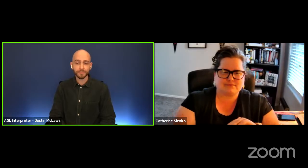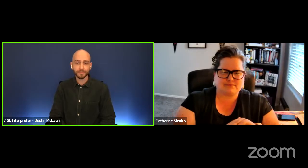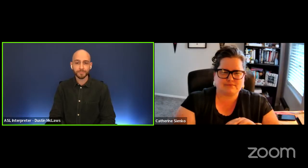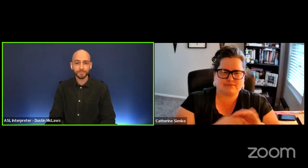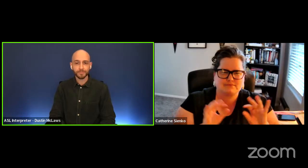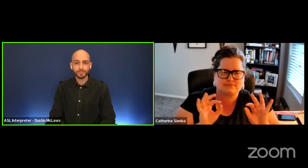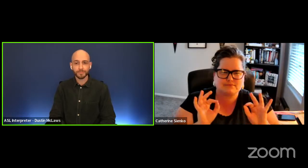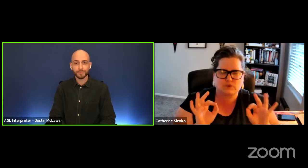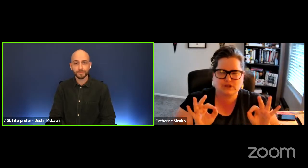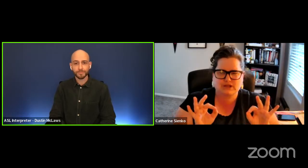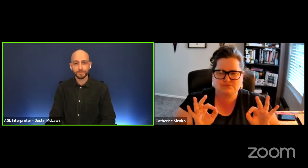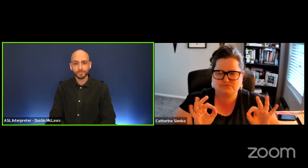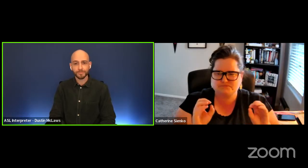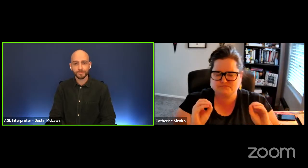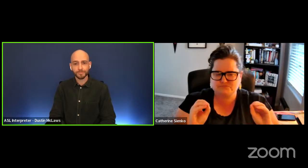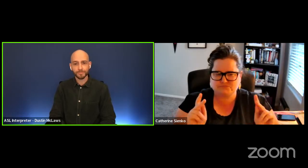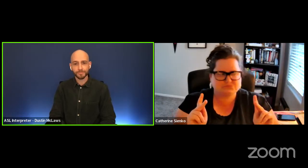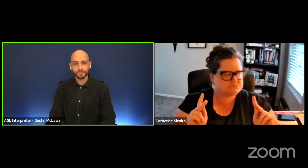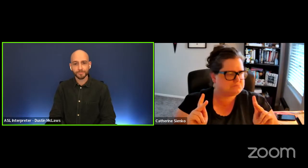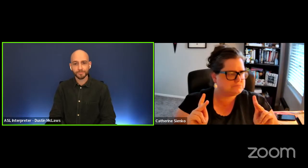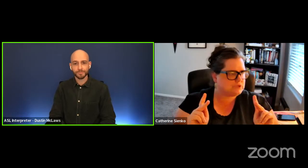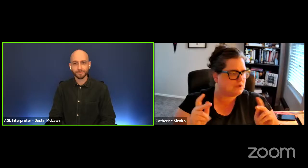can.